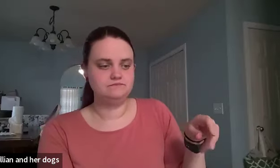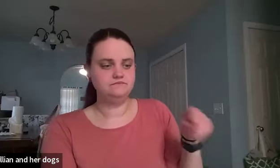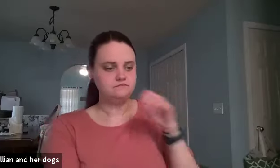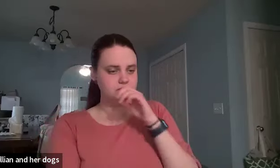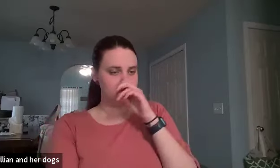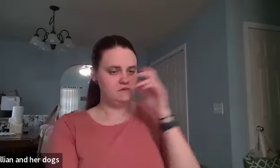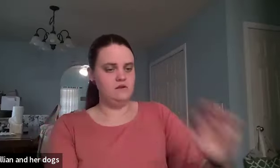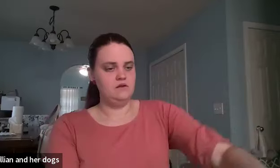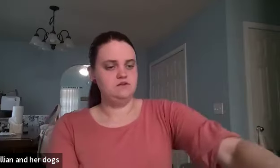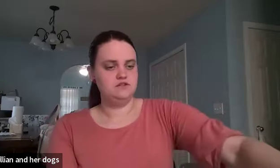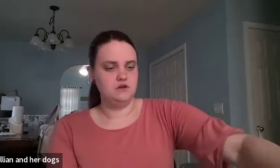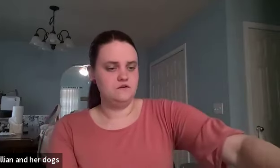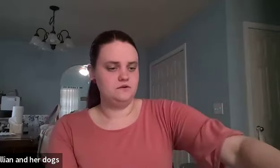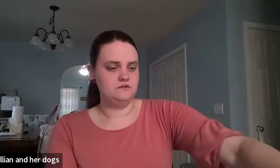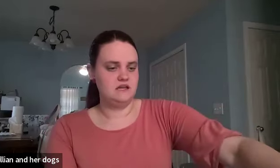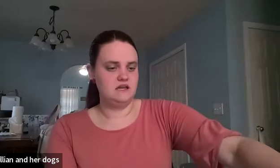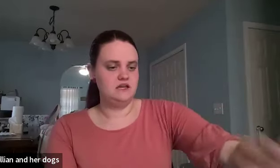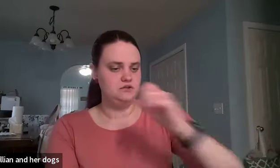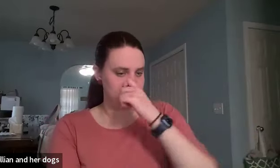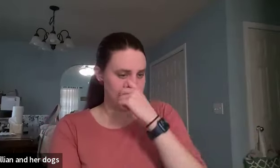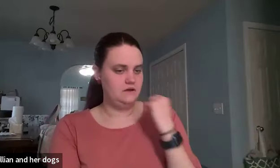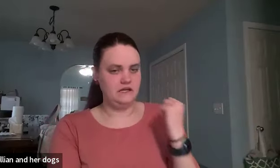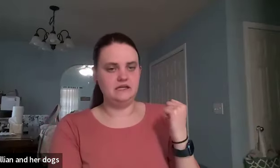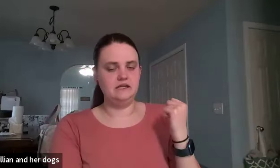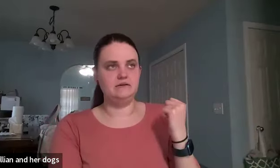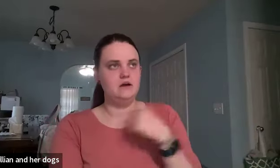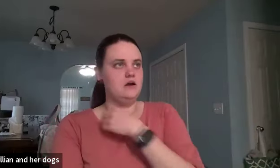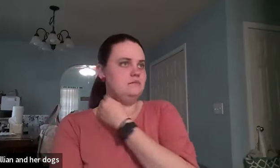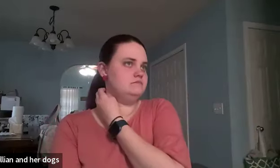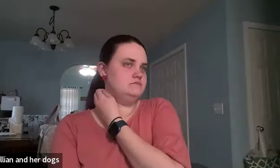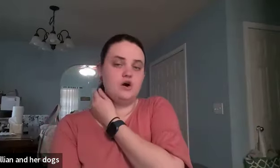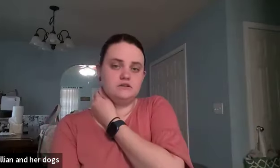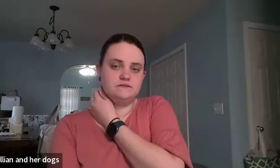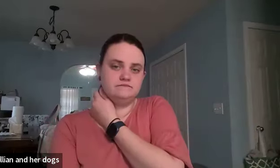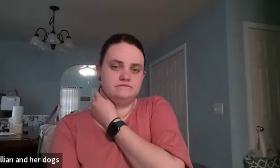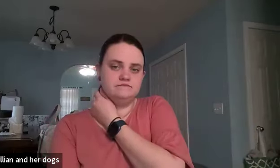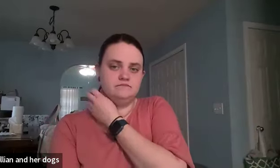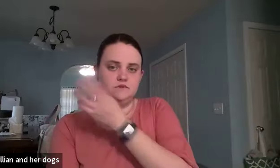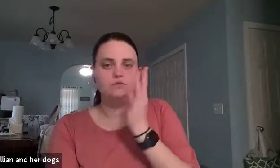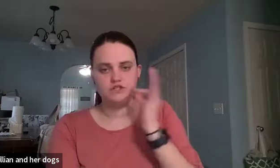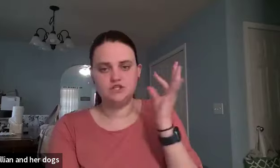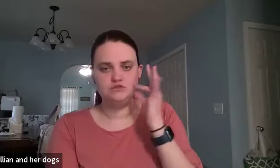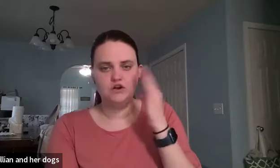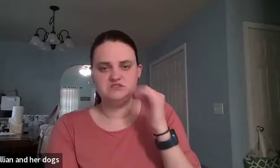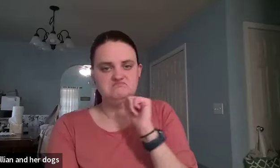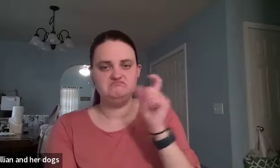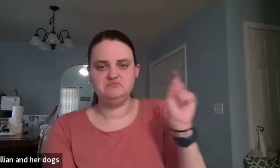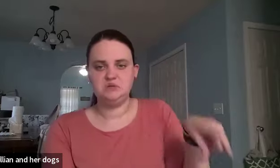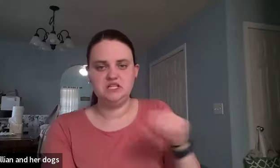Okay. So if you were saying you don't need dogs, you just say dogs don't